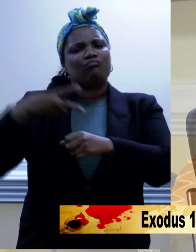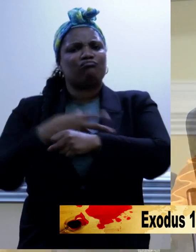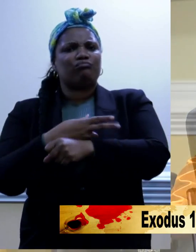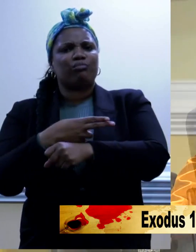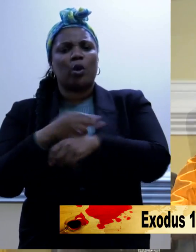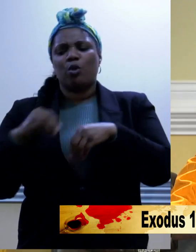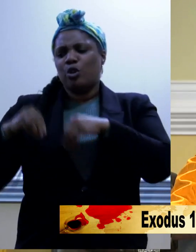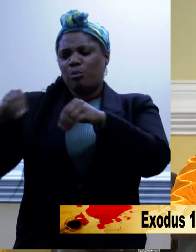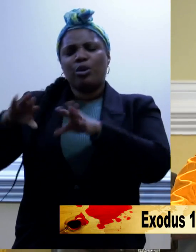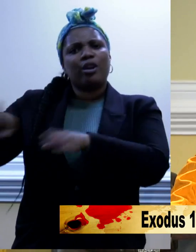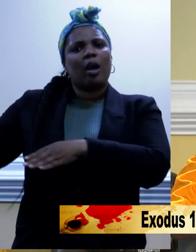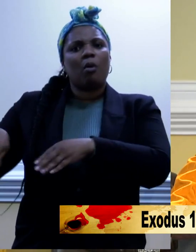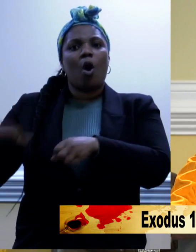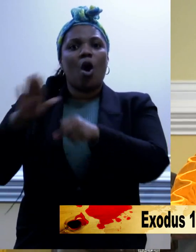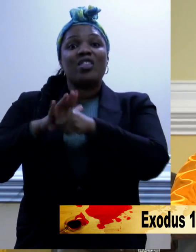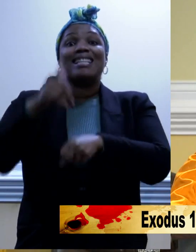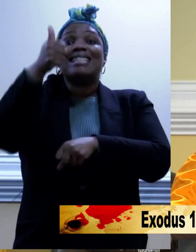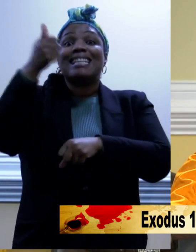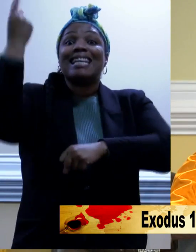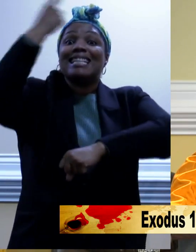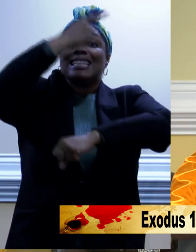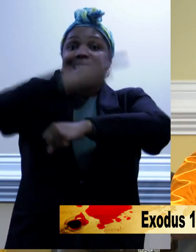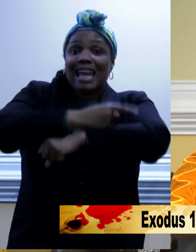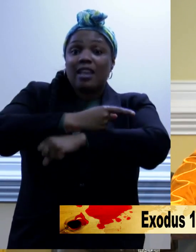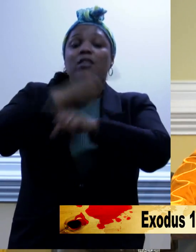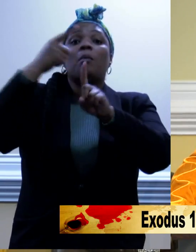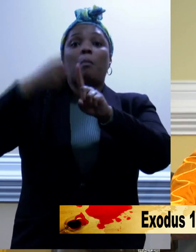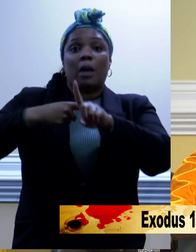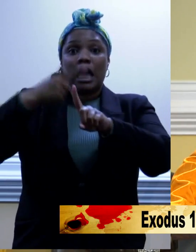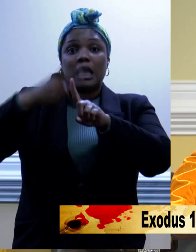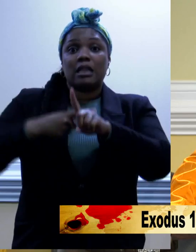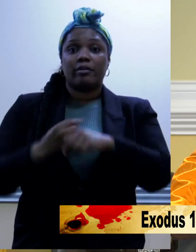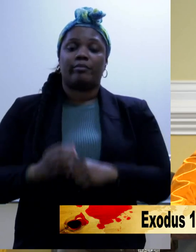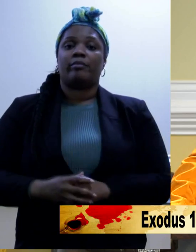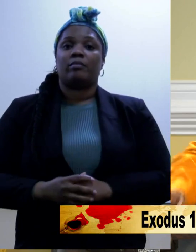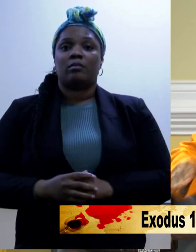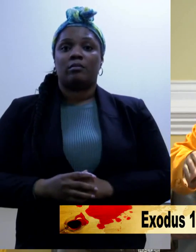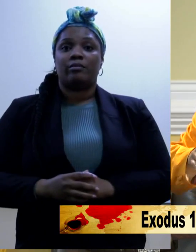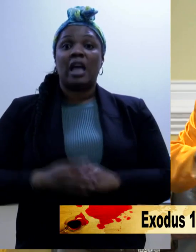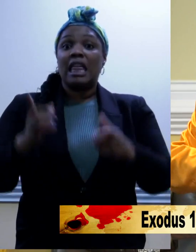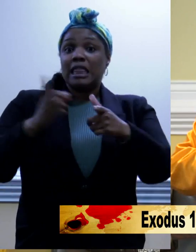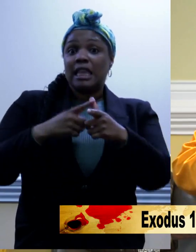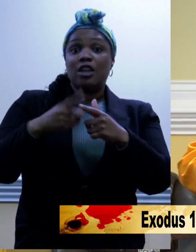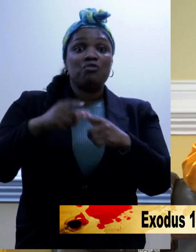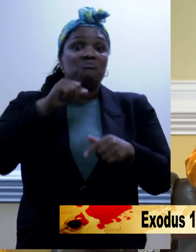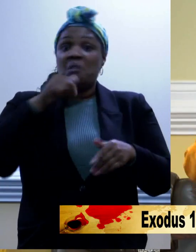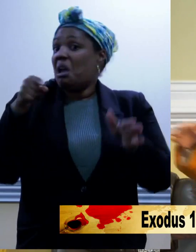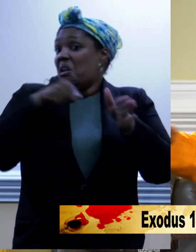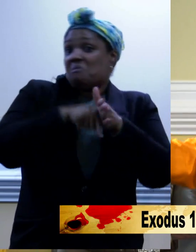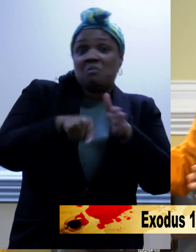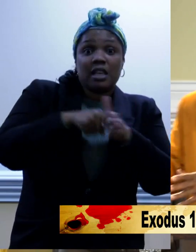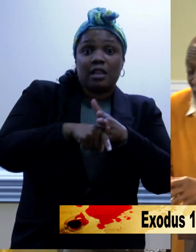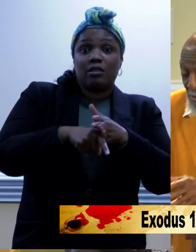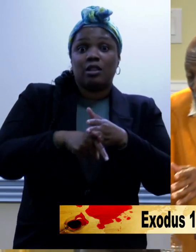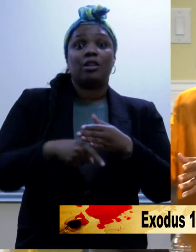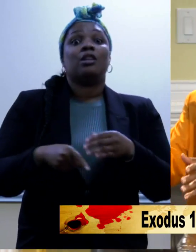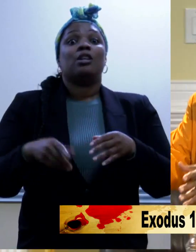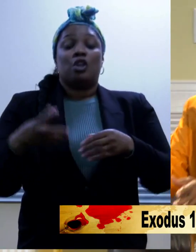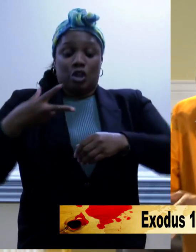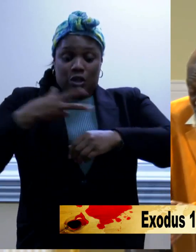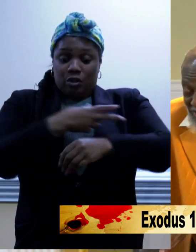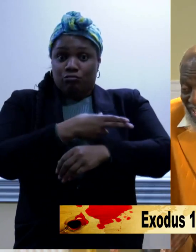you put it up? On the 10th day of the month. That's right. Then you can't kill it. Now you got to get this lamb